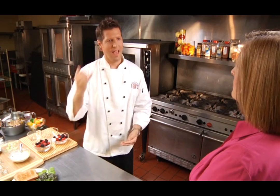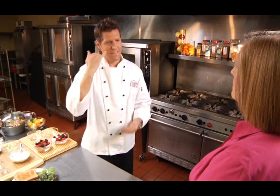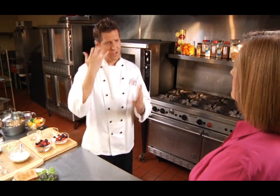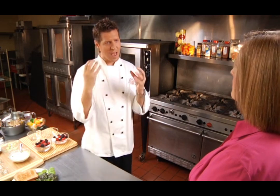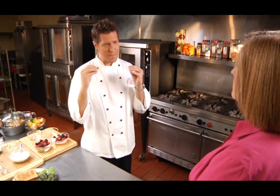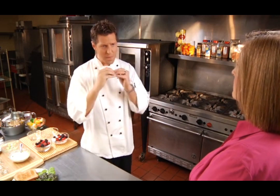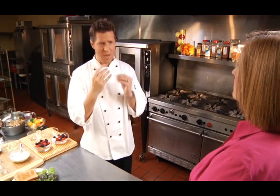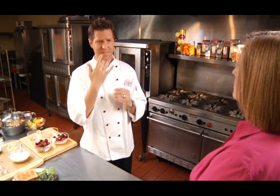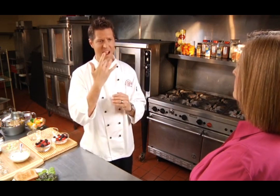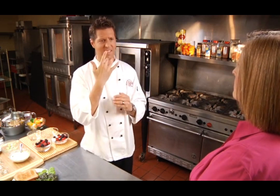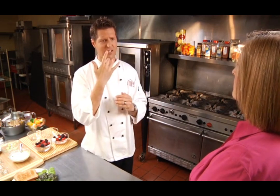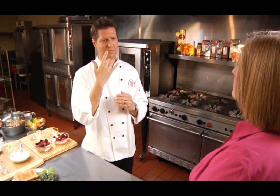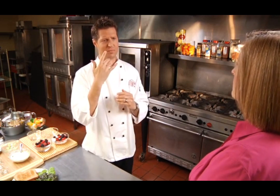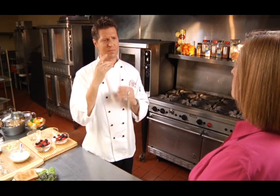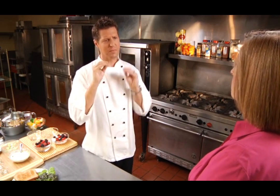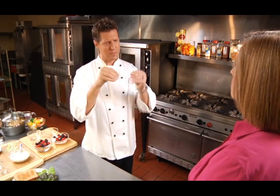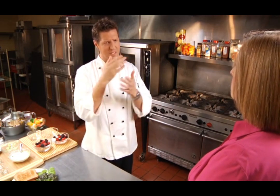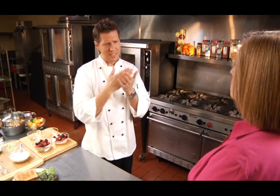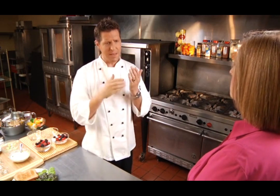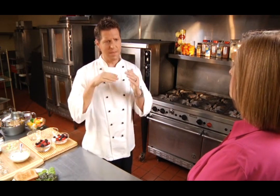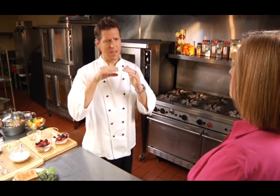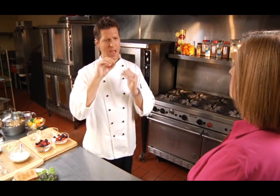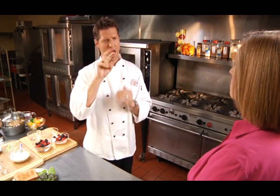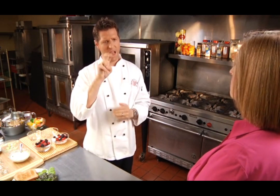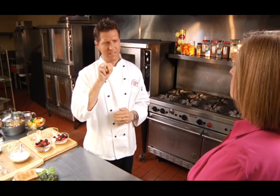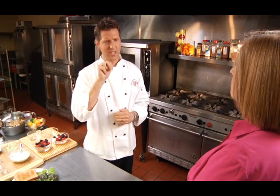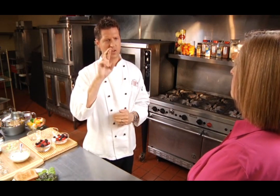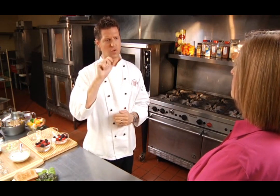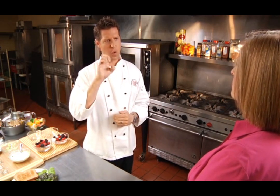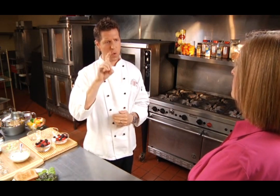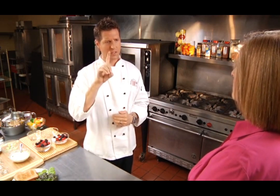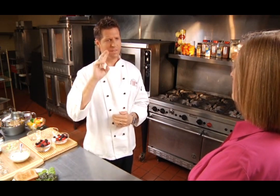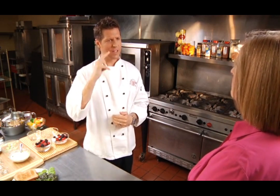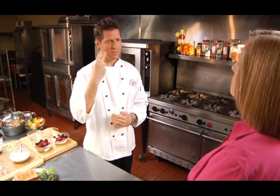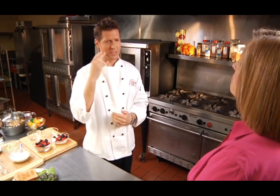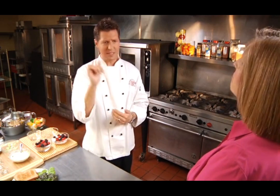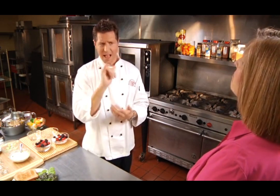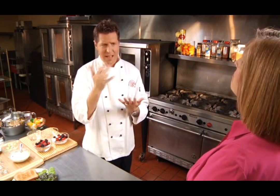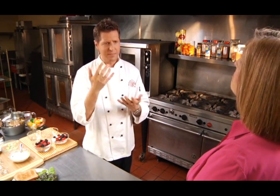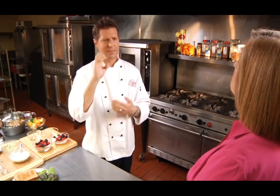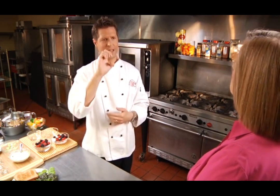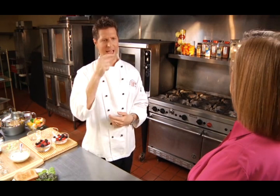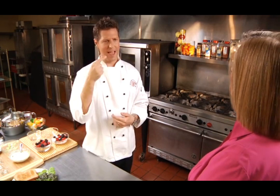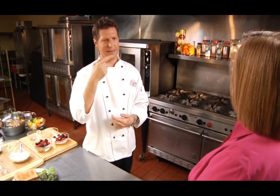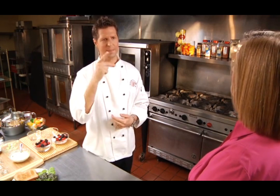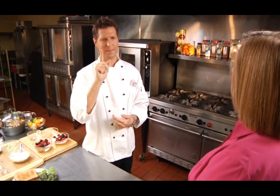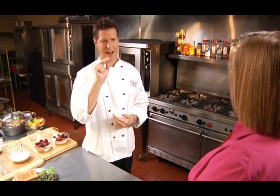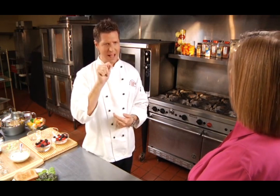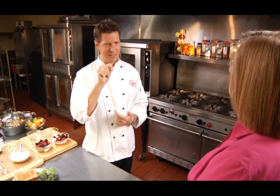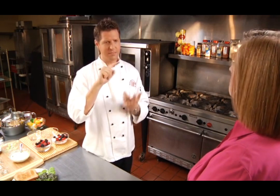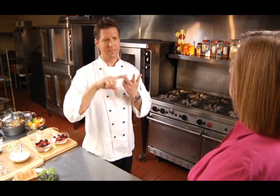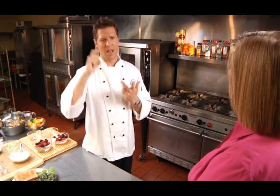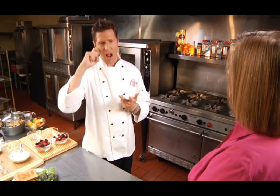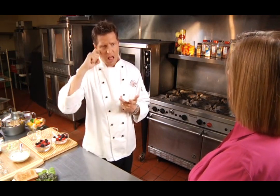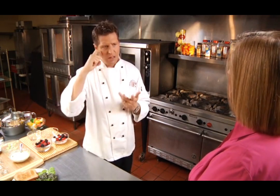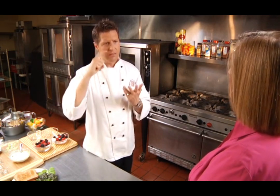If you like more flavor, try adding some oven-roasted vegetables like eggplant, onions, and zucchini.